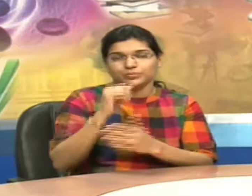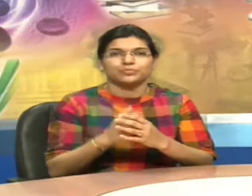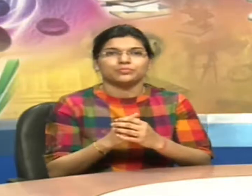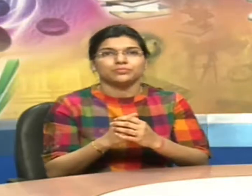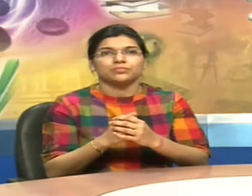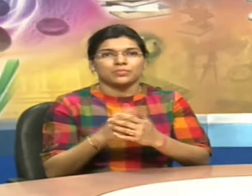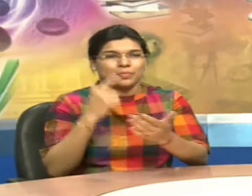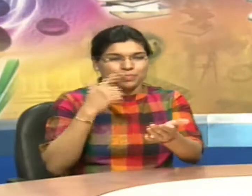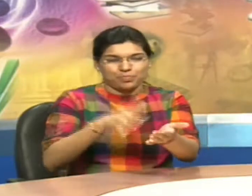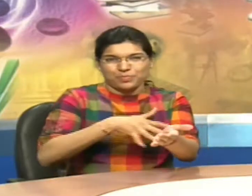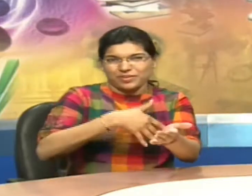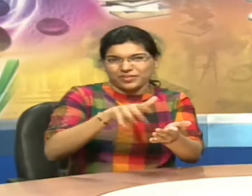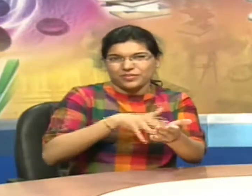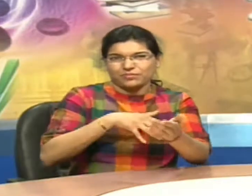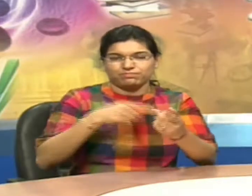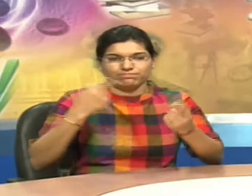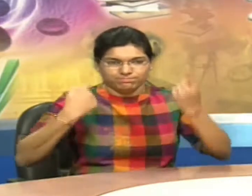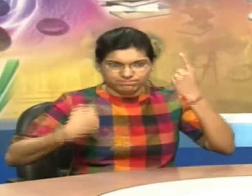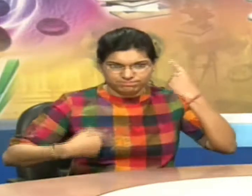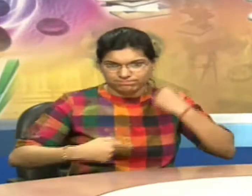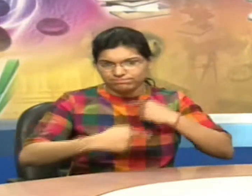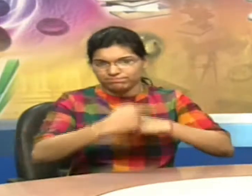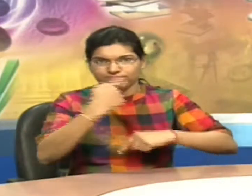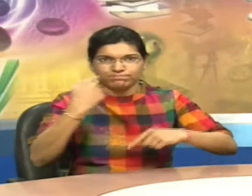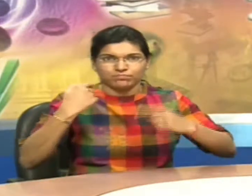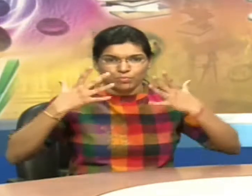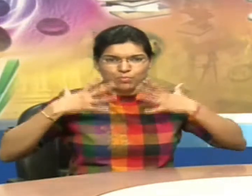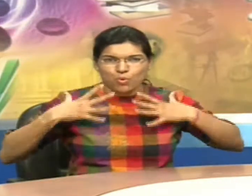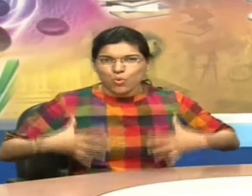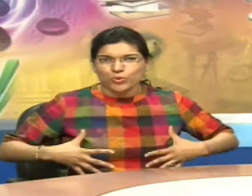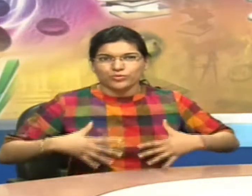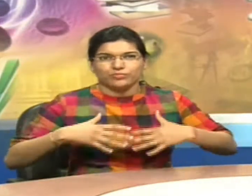Sixth, blood vessels.